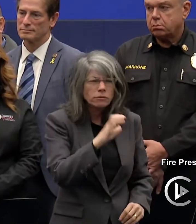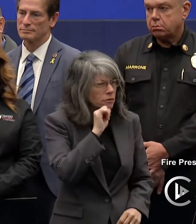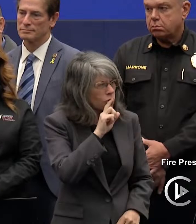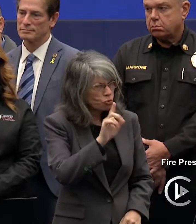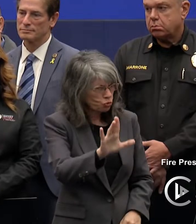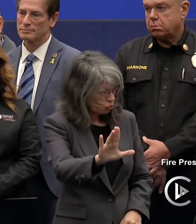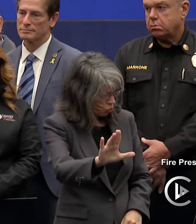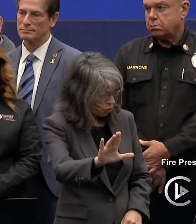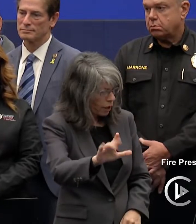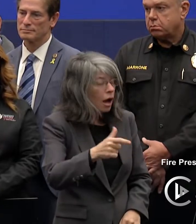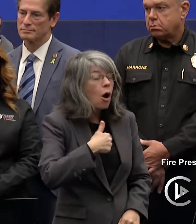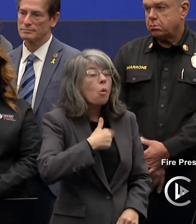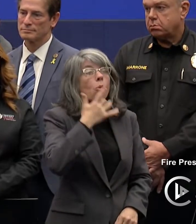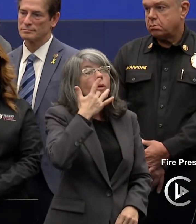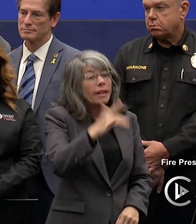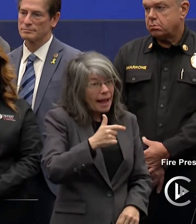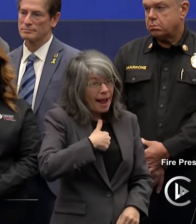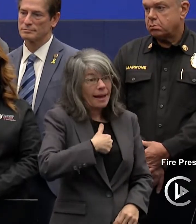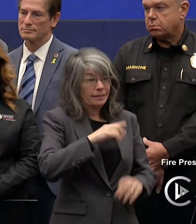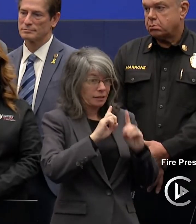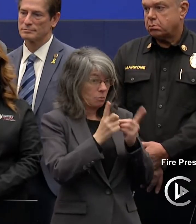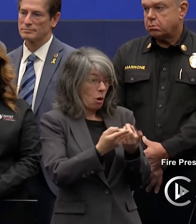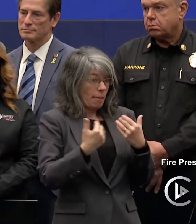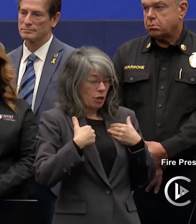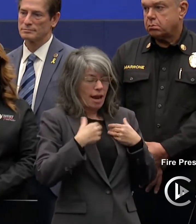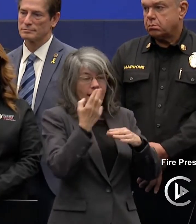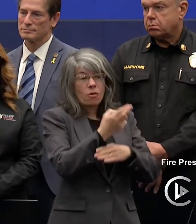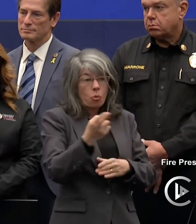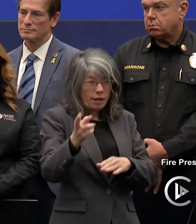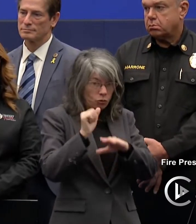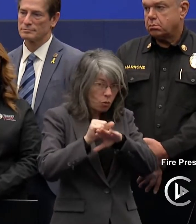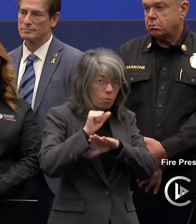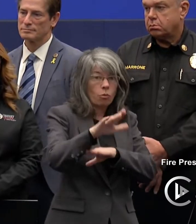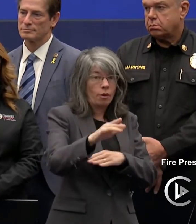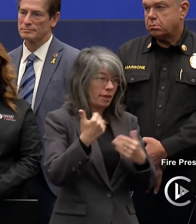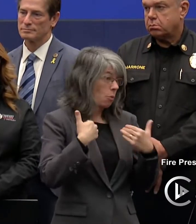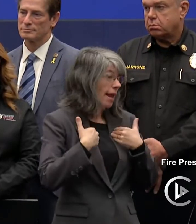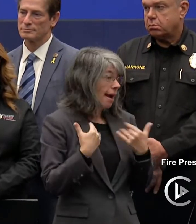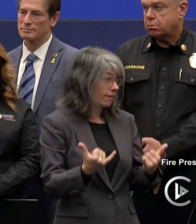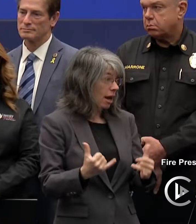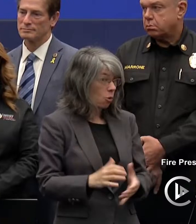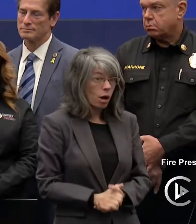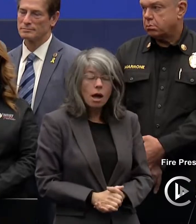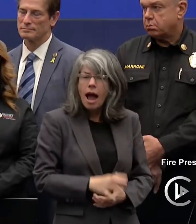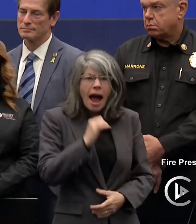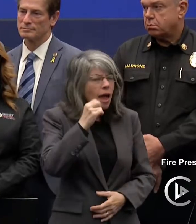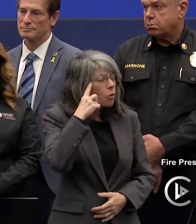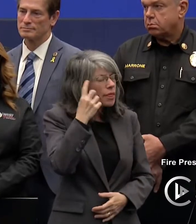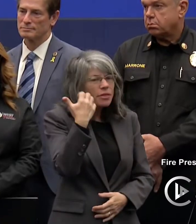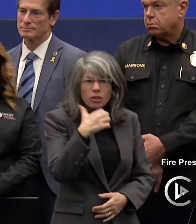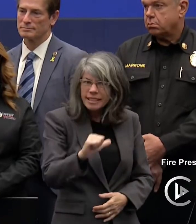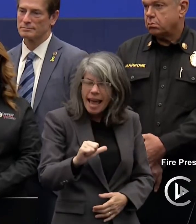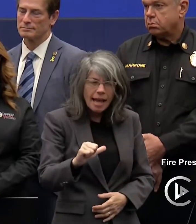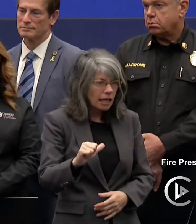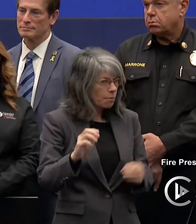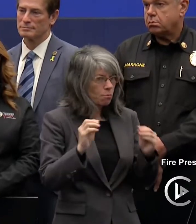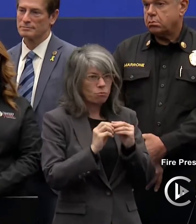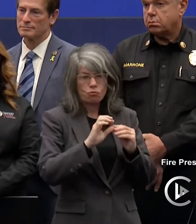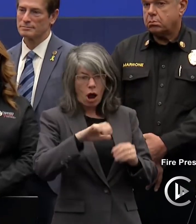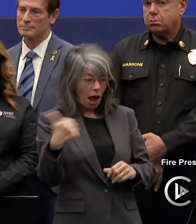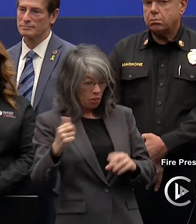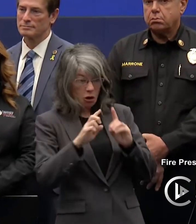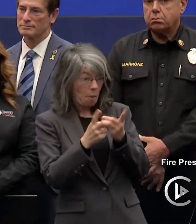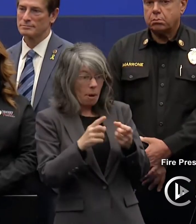very fortunate as a department to have a resource deployment that we have. I don't think there's any other department